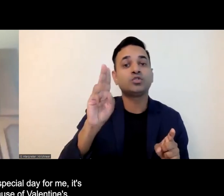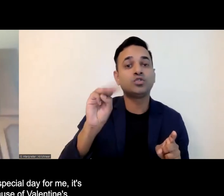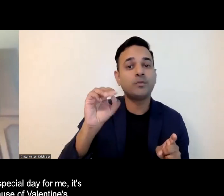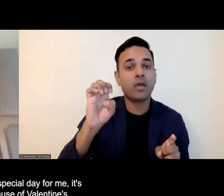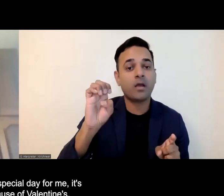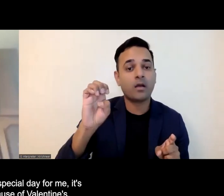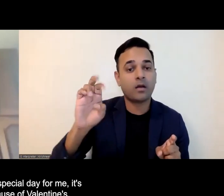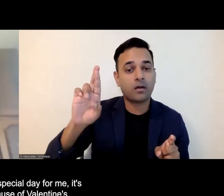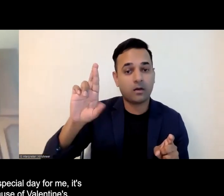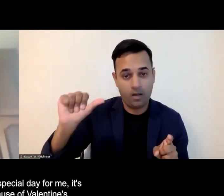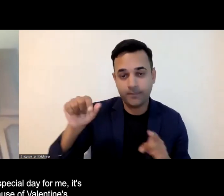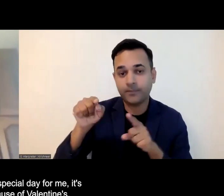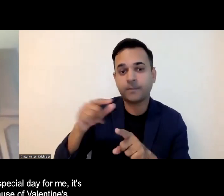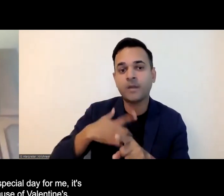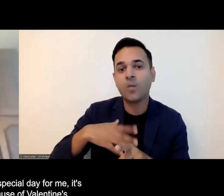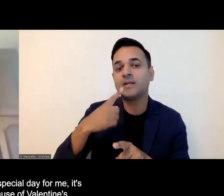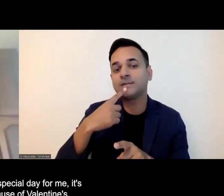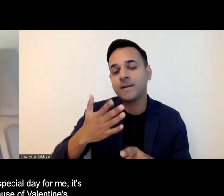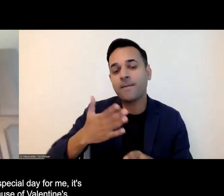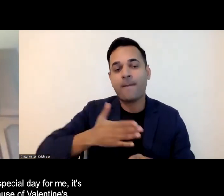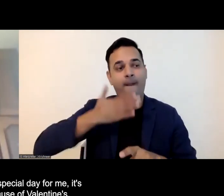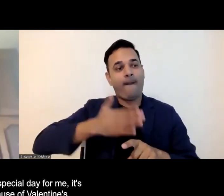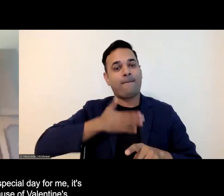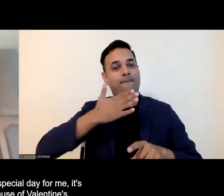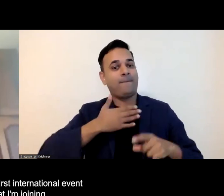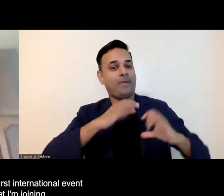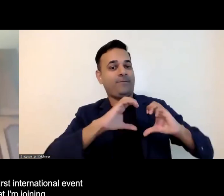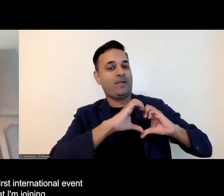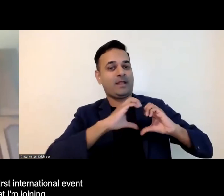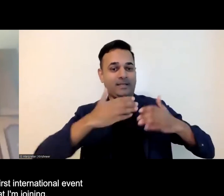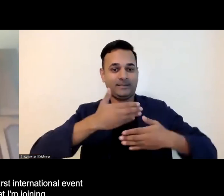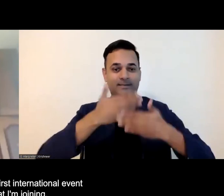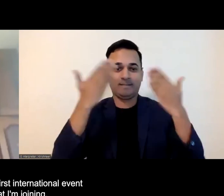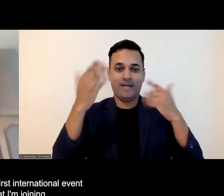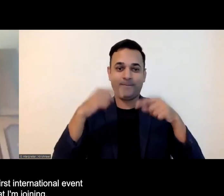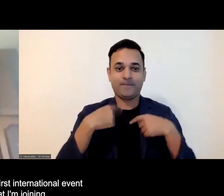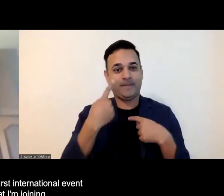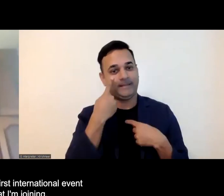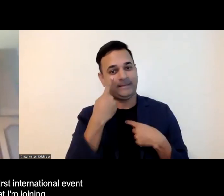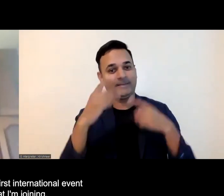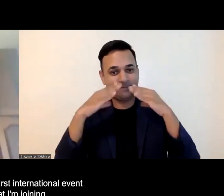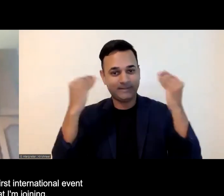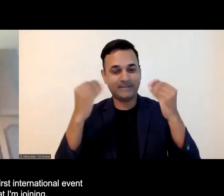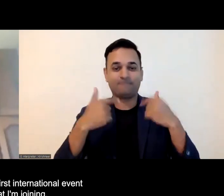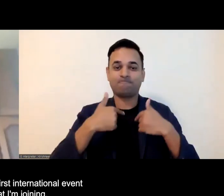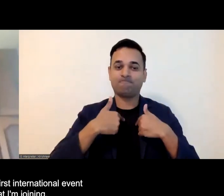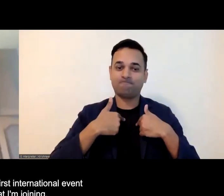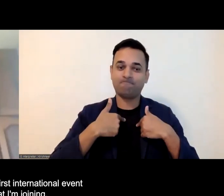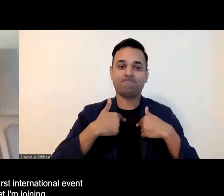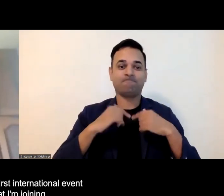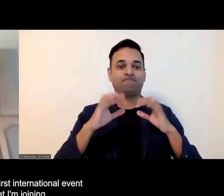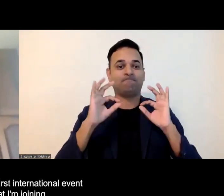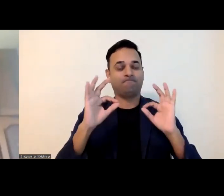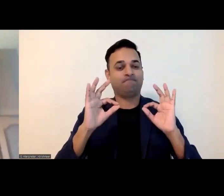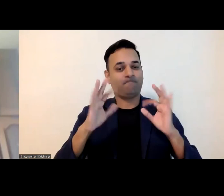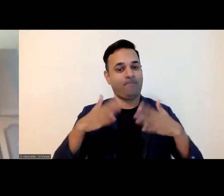Today is a very special day for me. It's not because of Valentine. It's because of this is my first international event